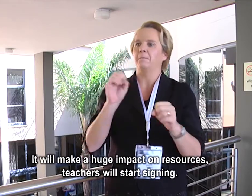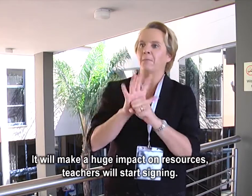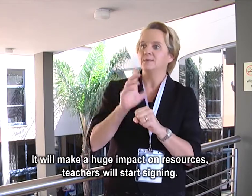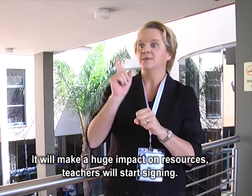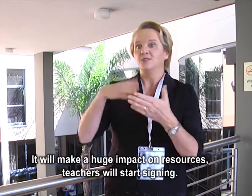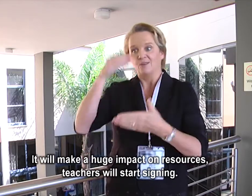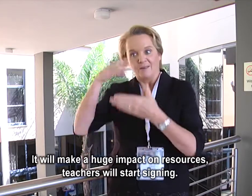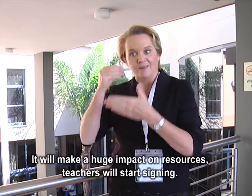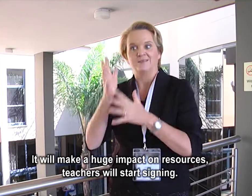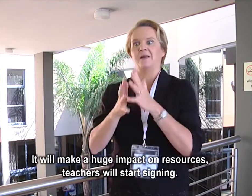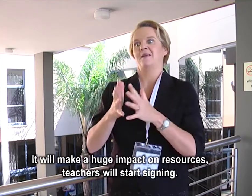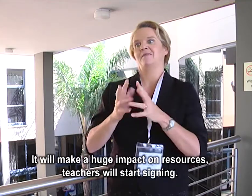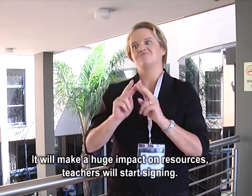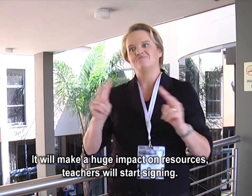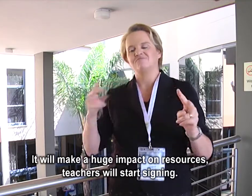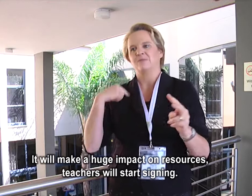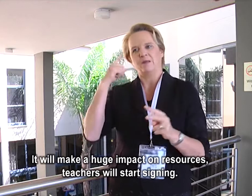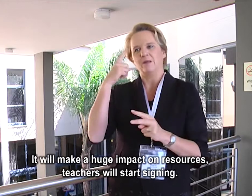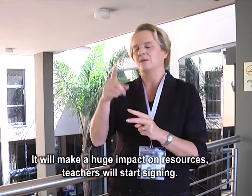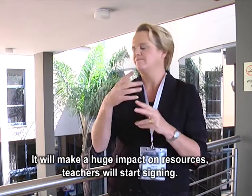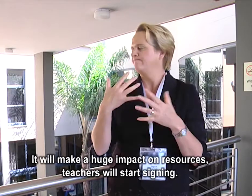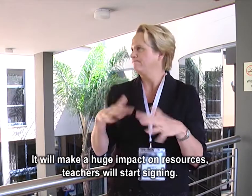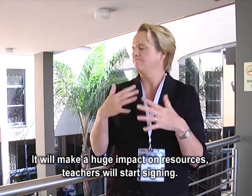resources. Teachers will start signing.